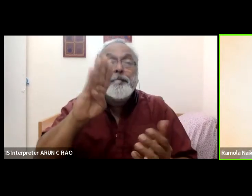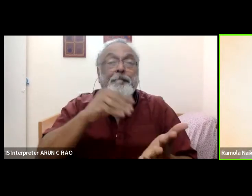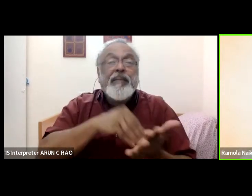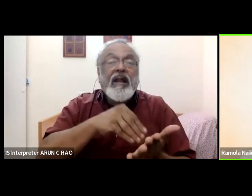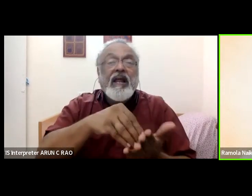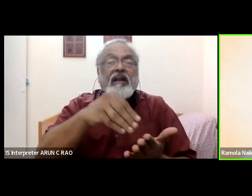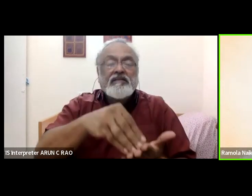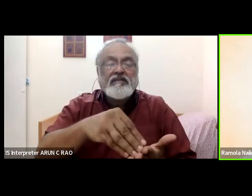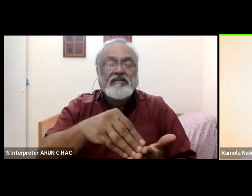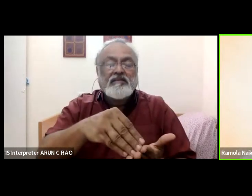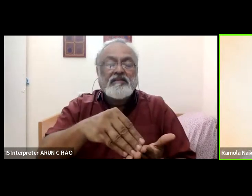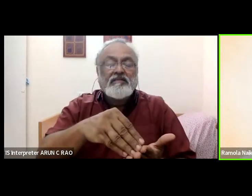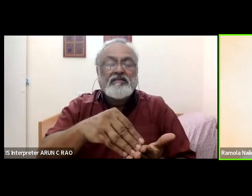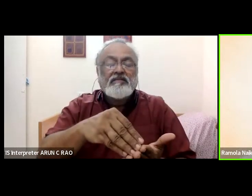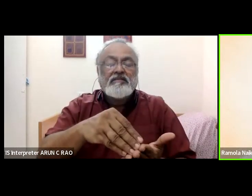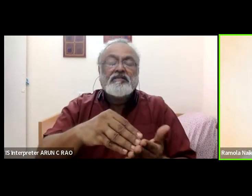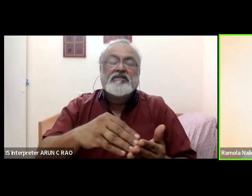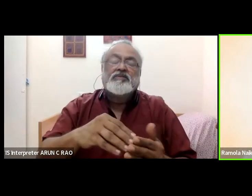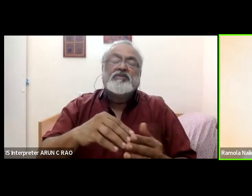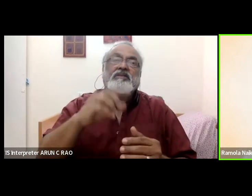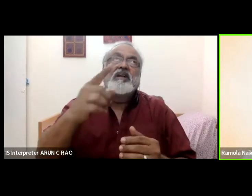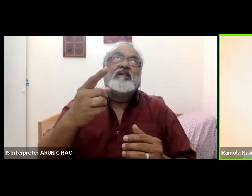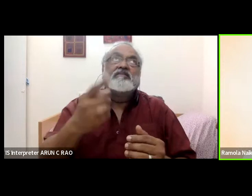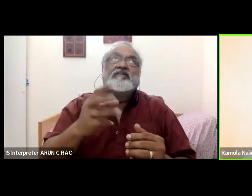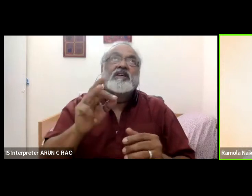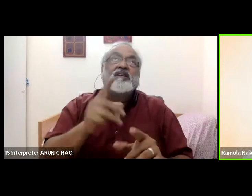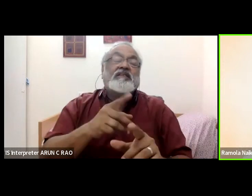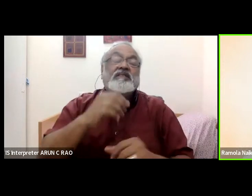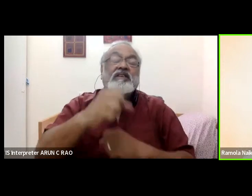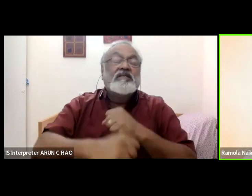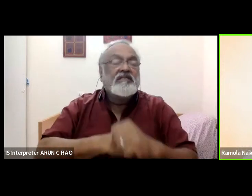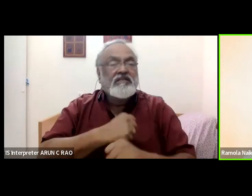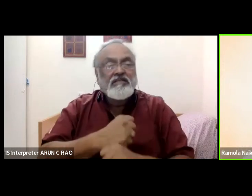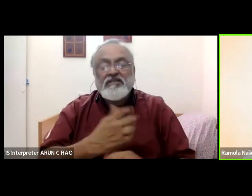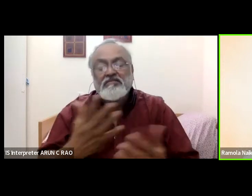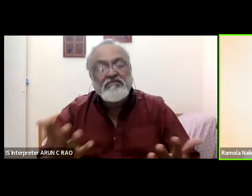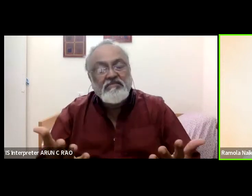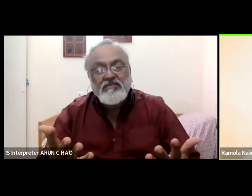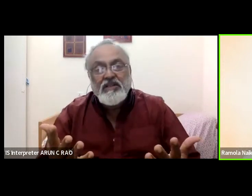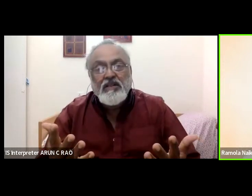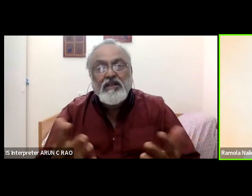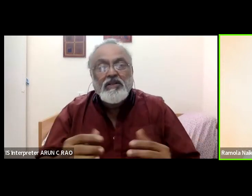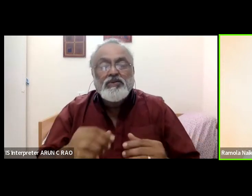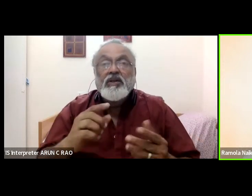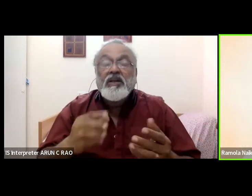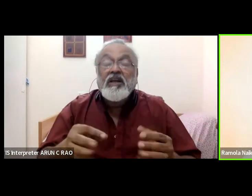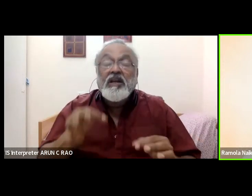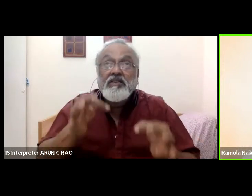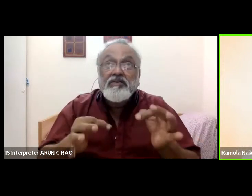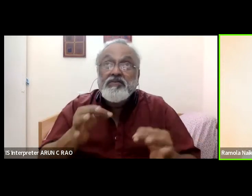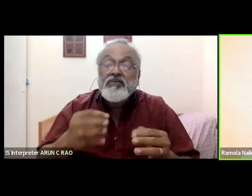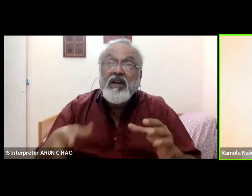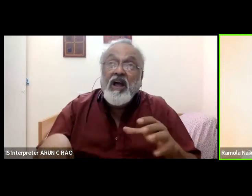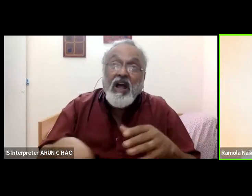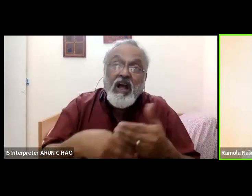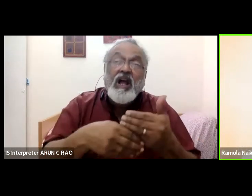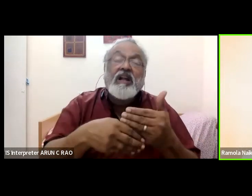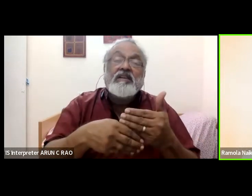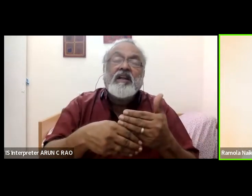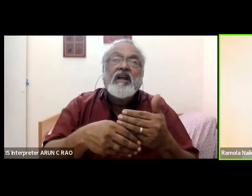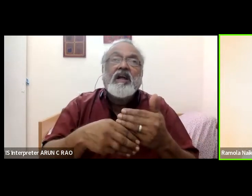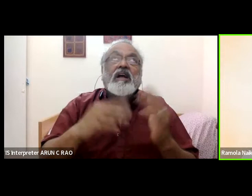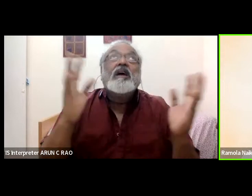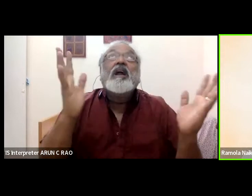are high. And if you add other issues such as climate change financing to it, then it becomes